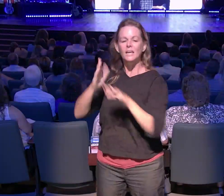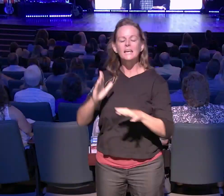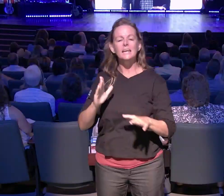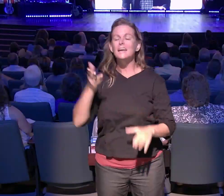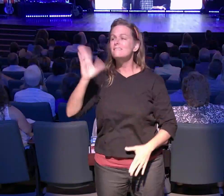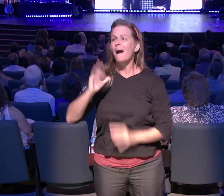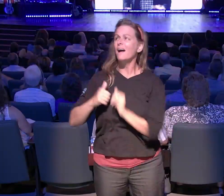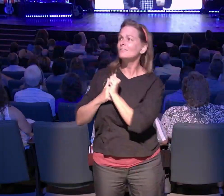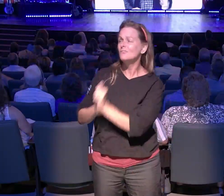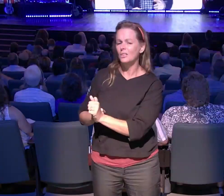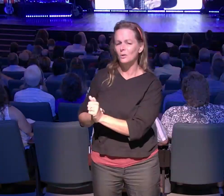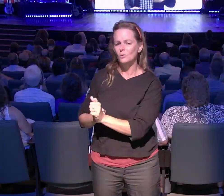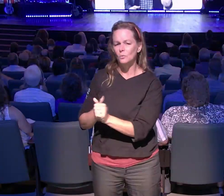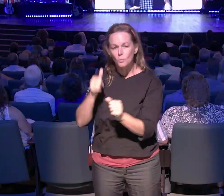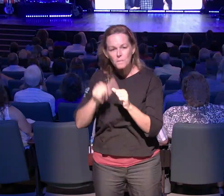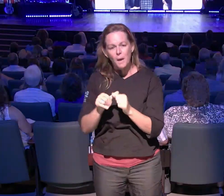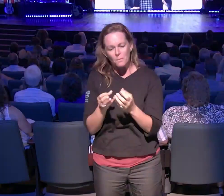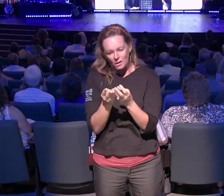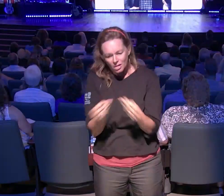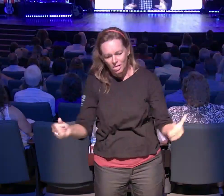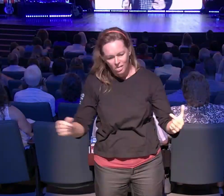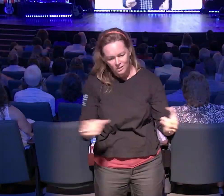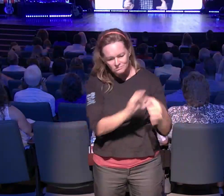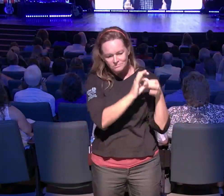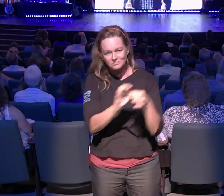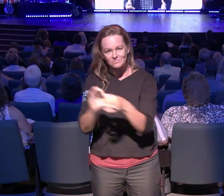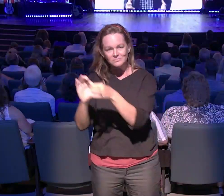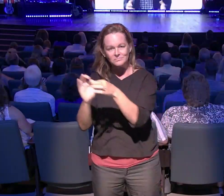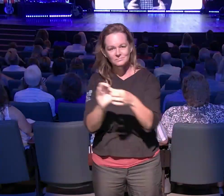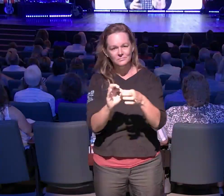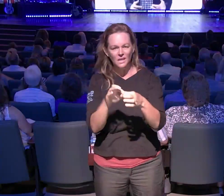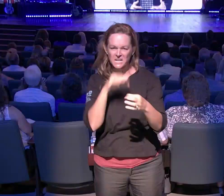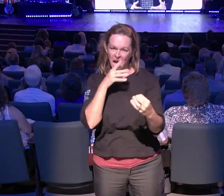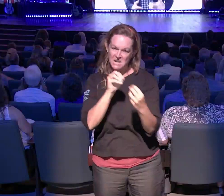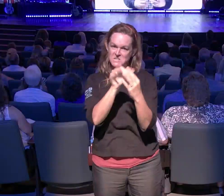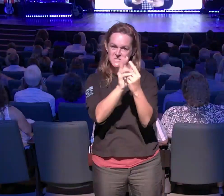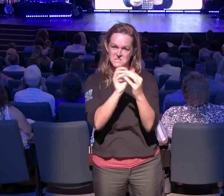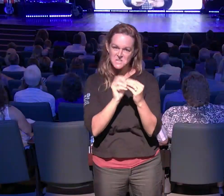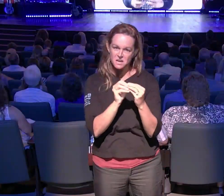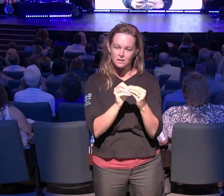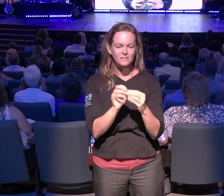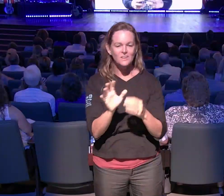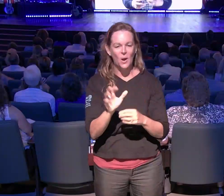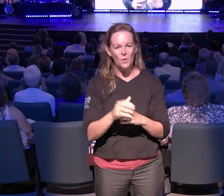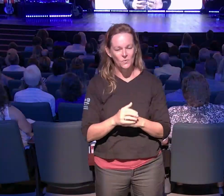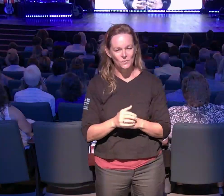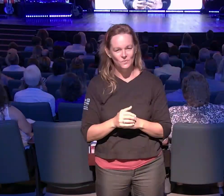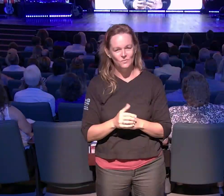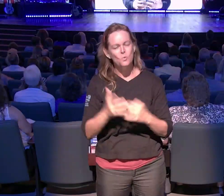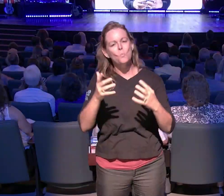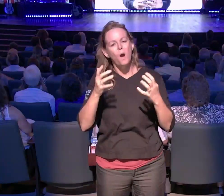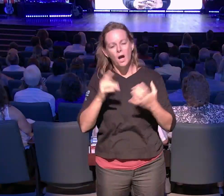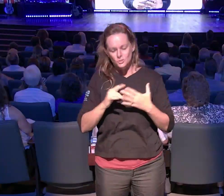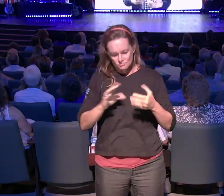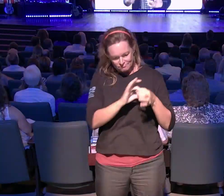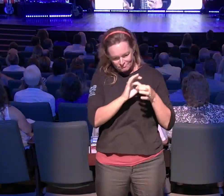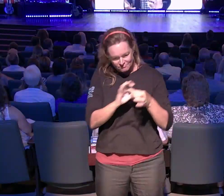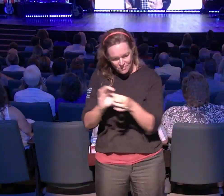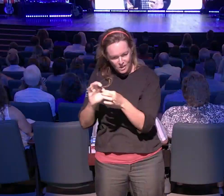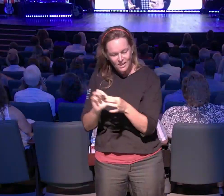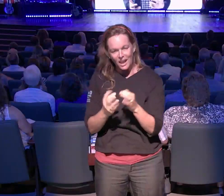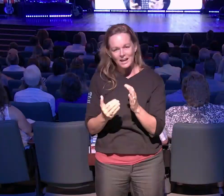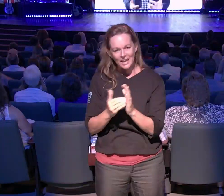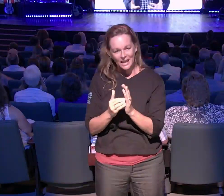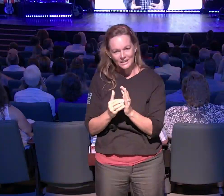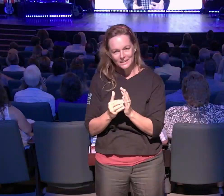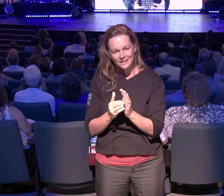not resolution. It said, go and be reconciled. There's a difference. To reconcile means to reestablish the relationship. What it doesn't